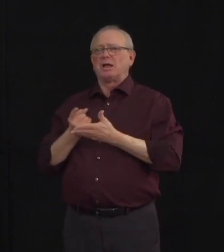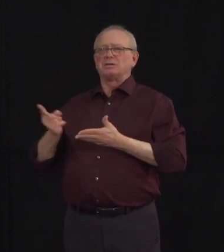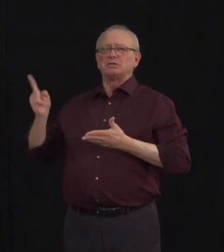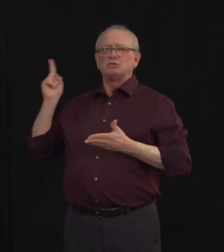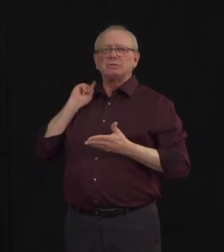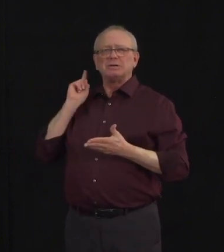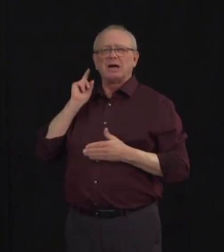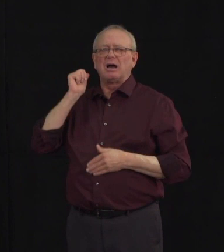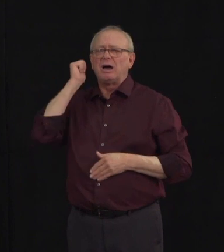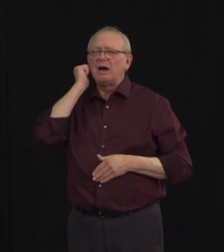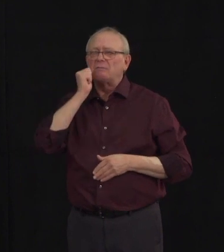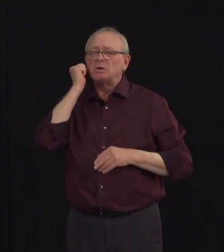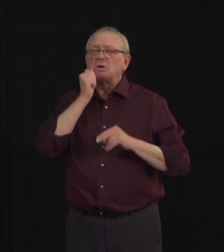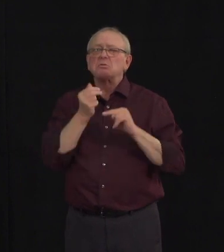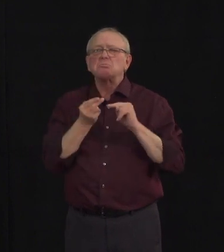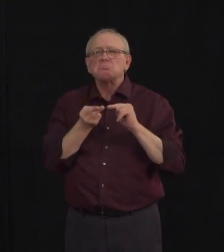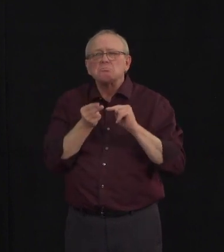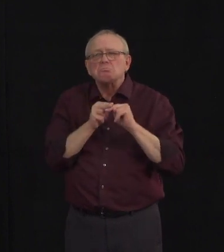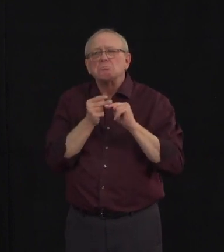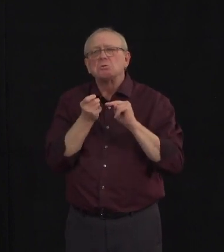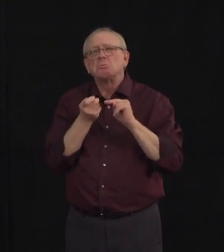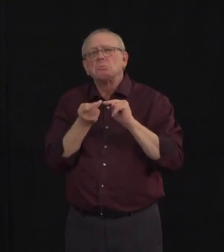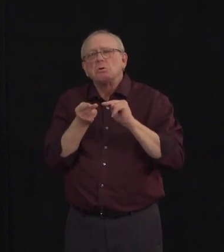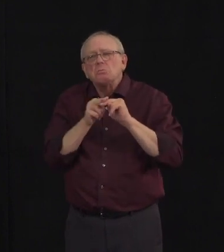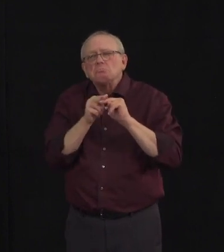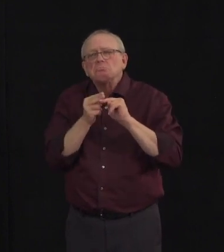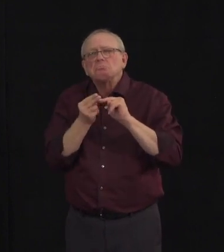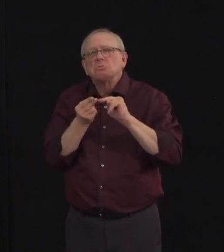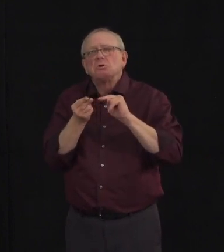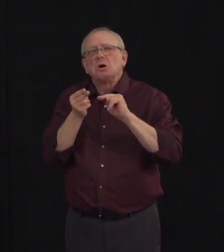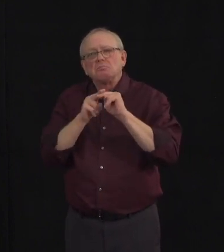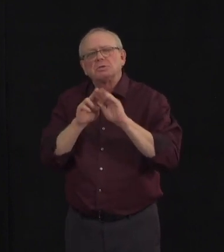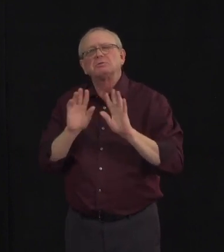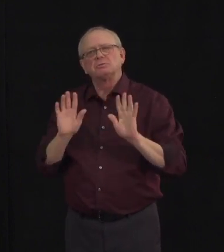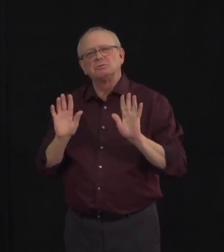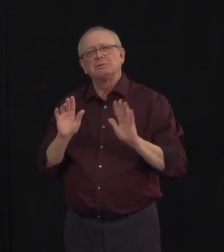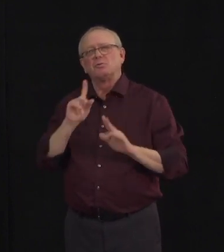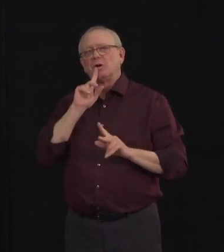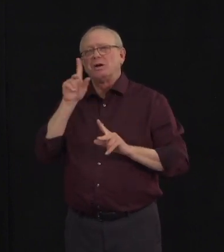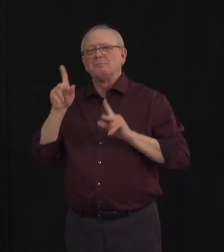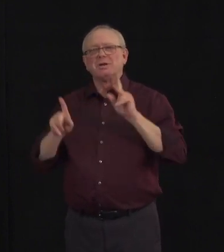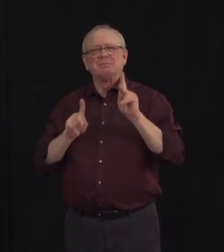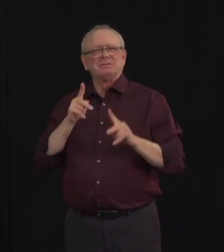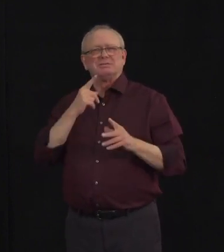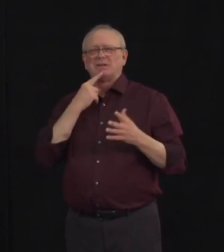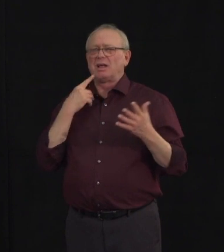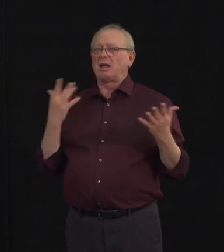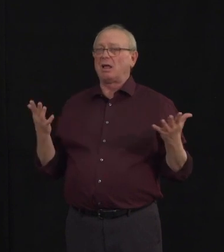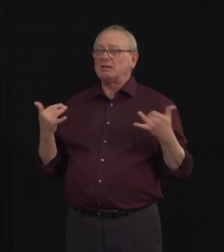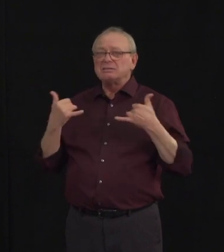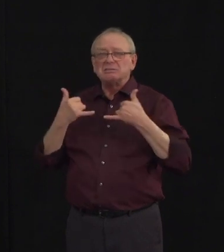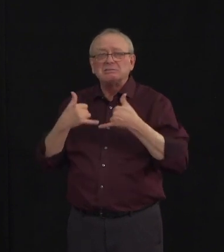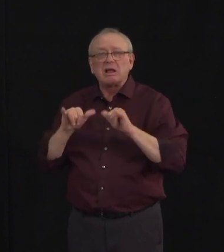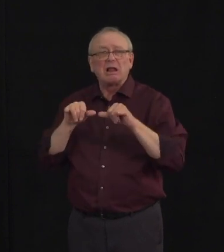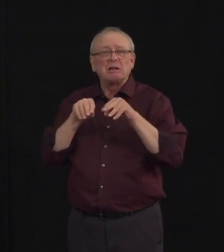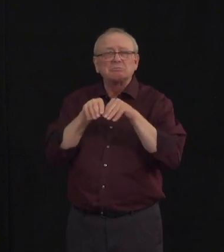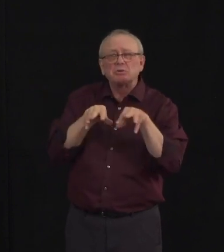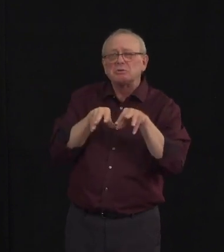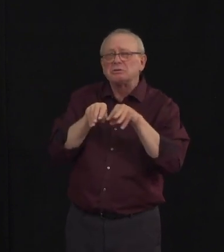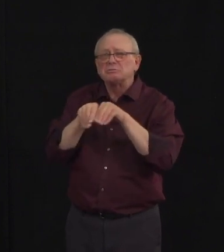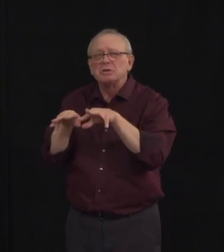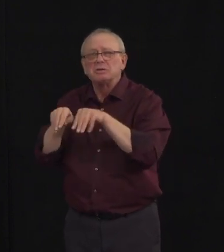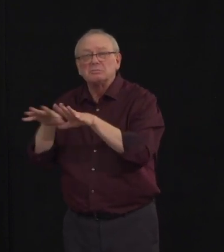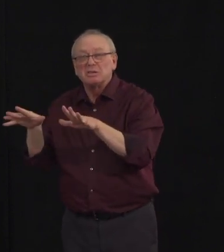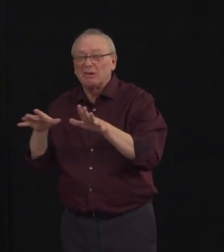people have asked me how we can reopen our province when the virus is still spreading in our communities. We put our first restrictions in place